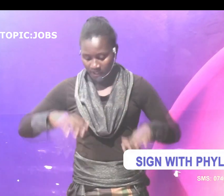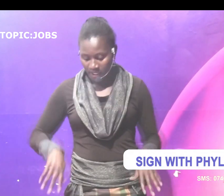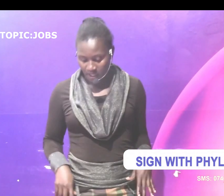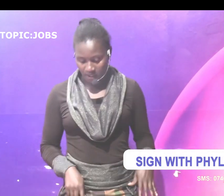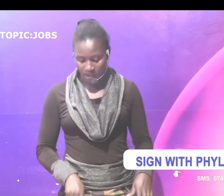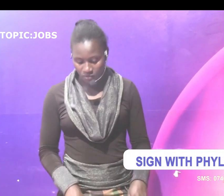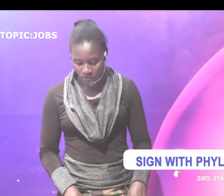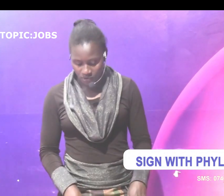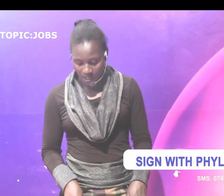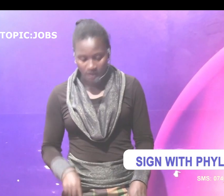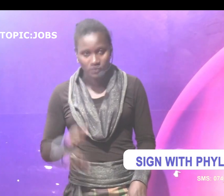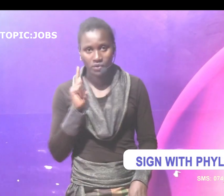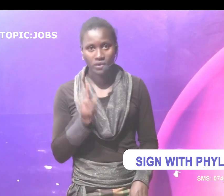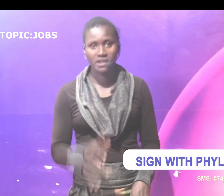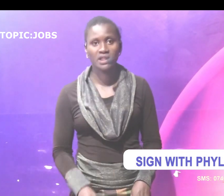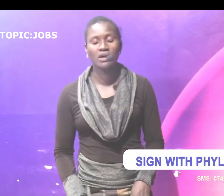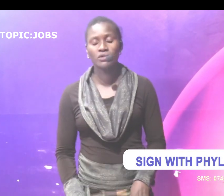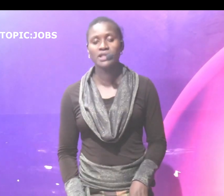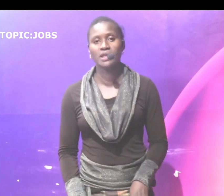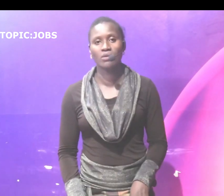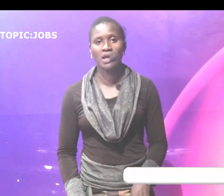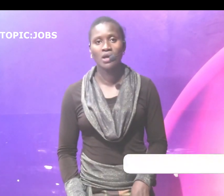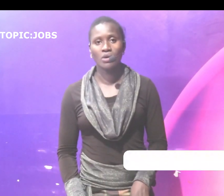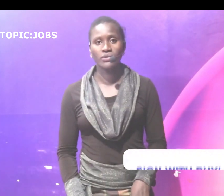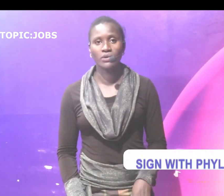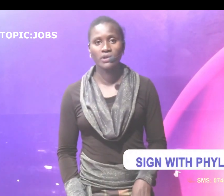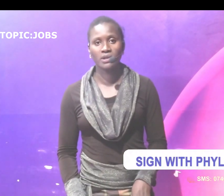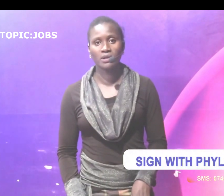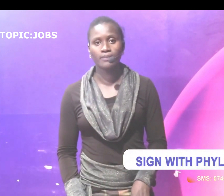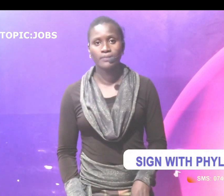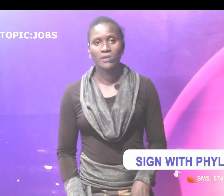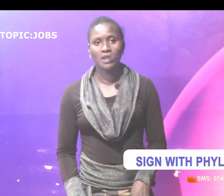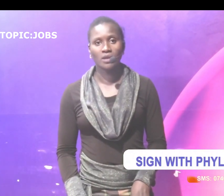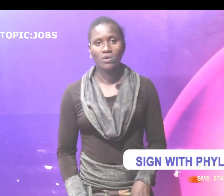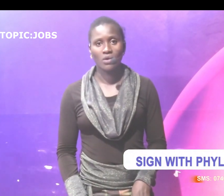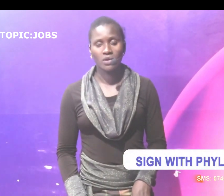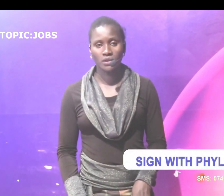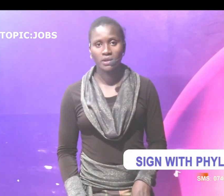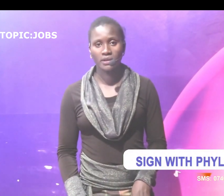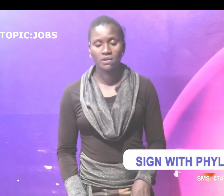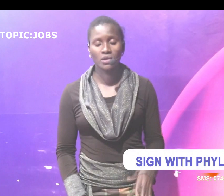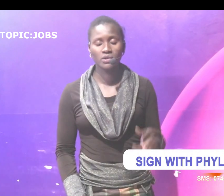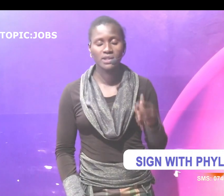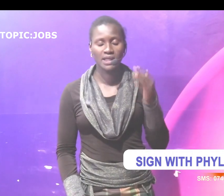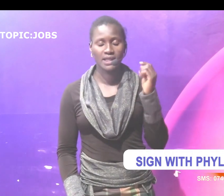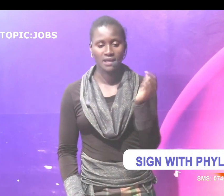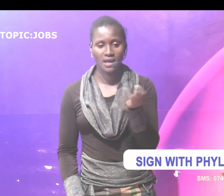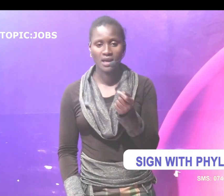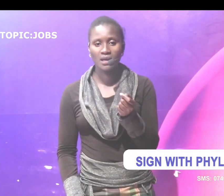And then we also have authority. How do we sign the word authority? Authority. So using a letter A,